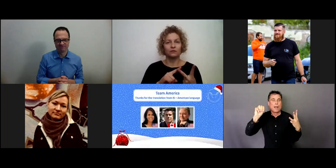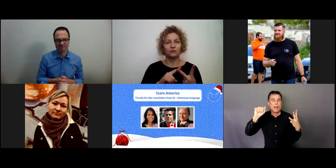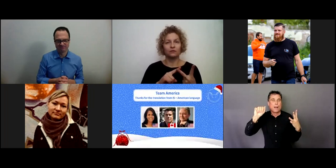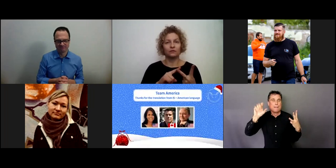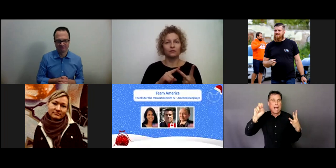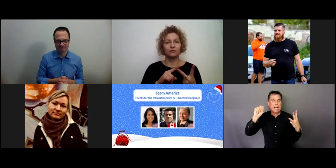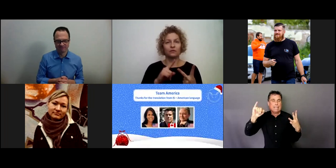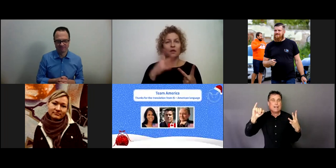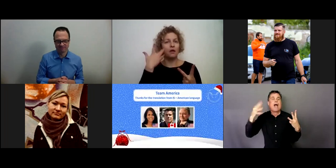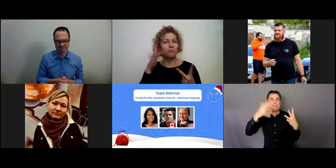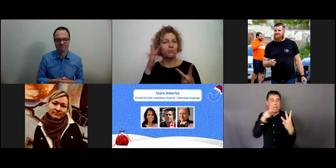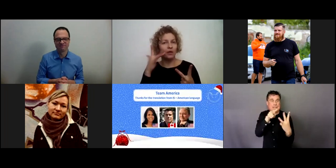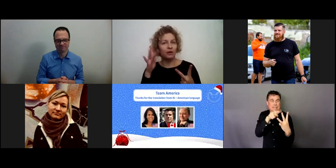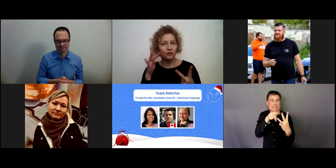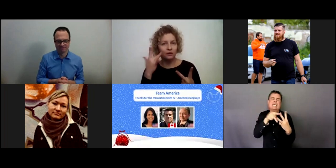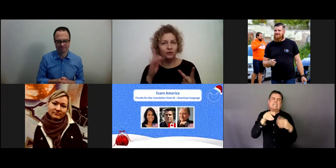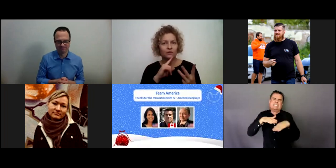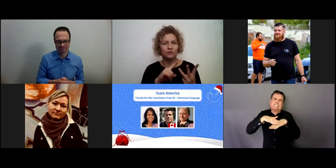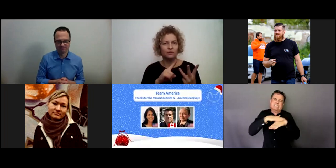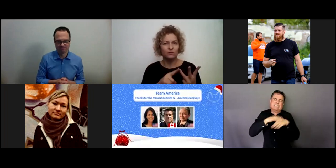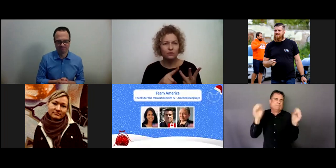and two from the United States.